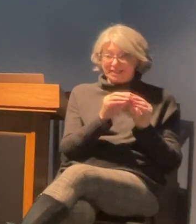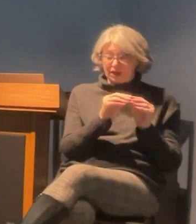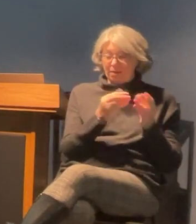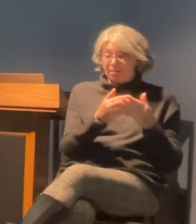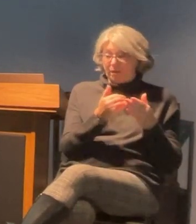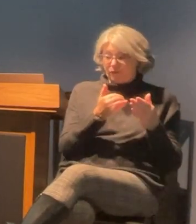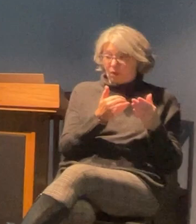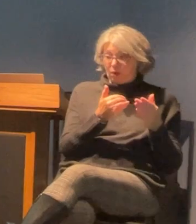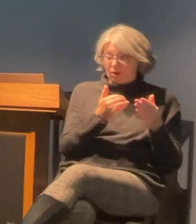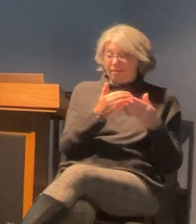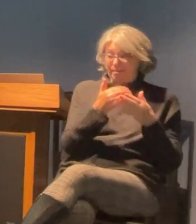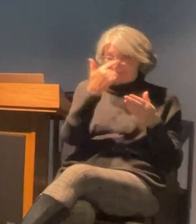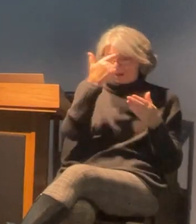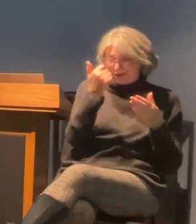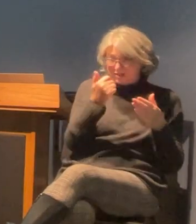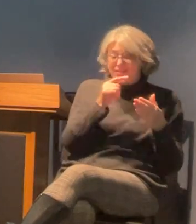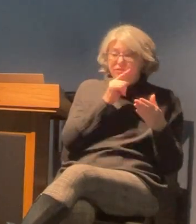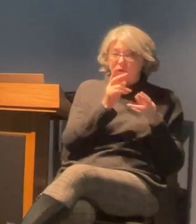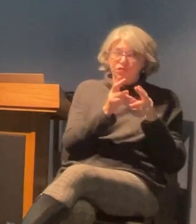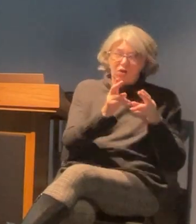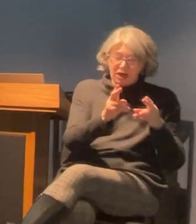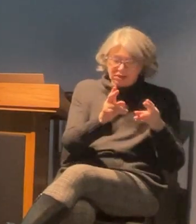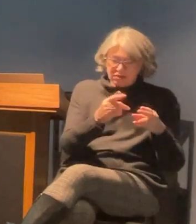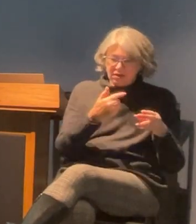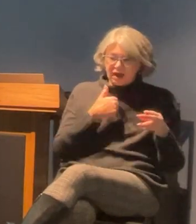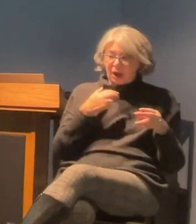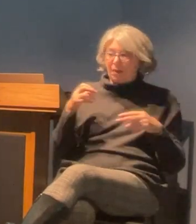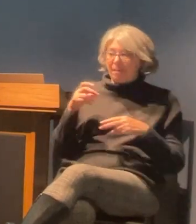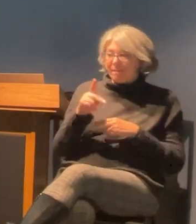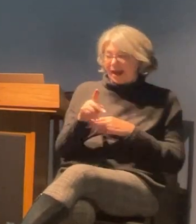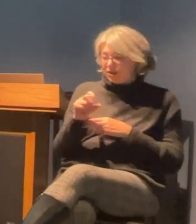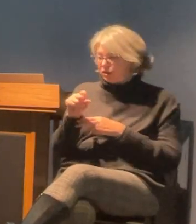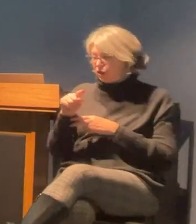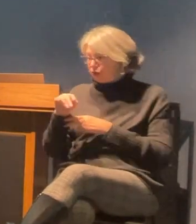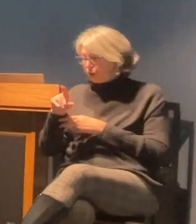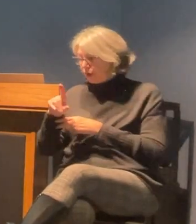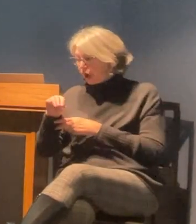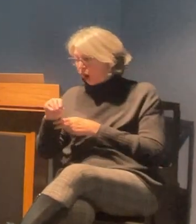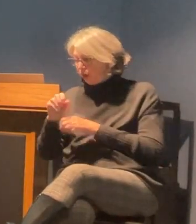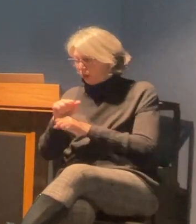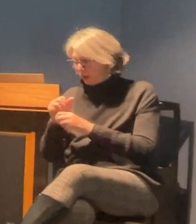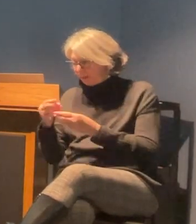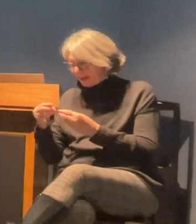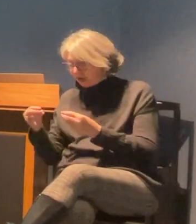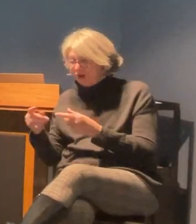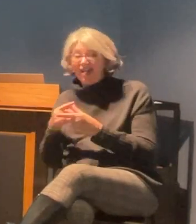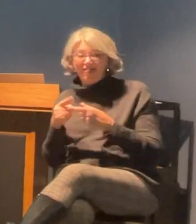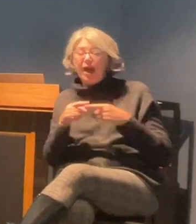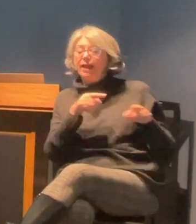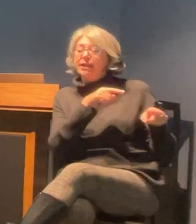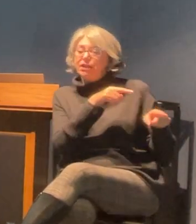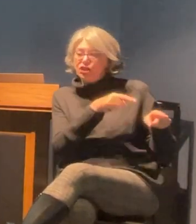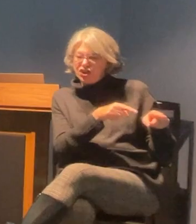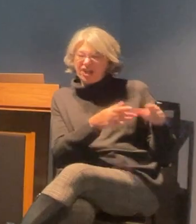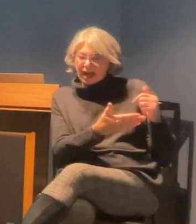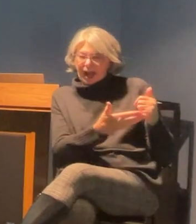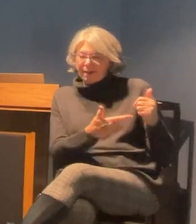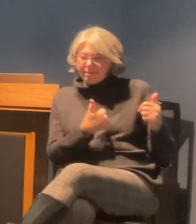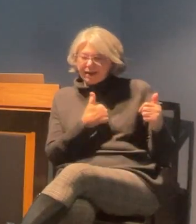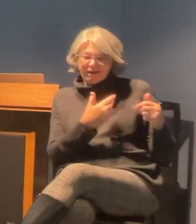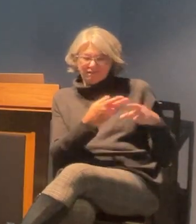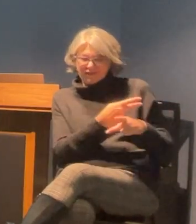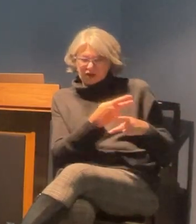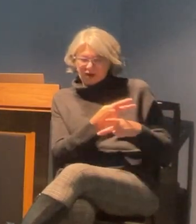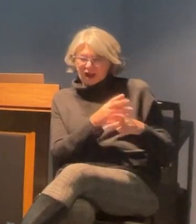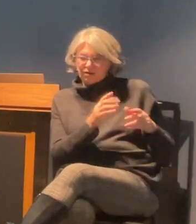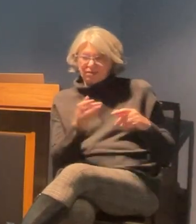before it was, because it was so rushed. I went back to my studio, I worked with the materials, and she helped me figure